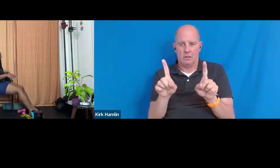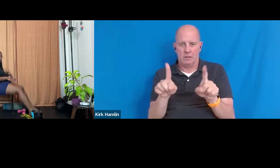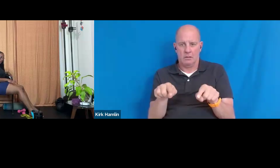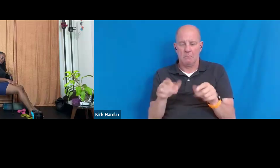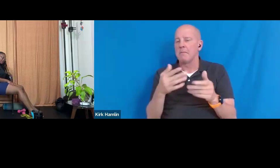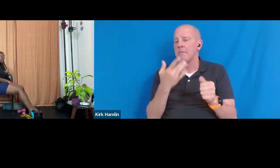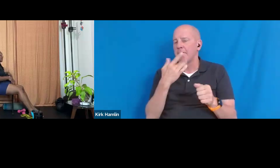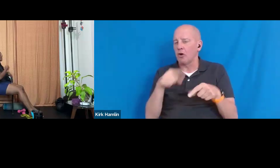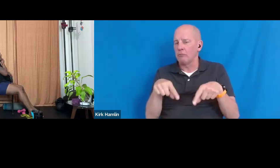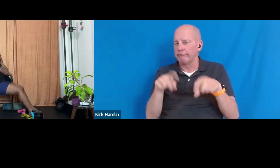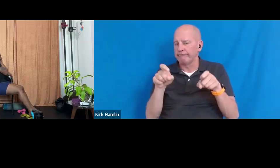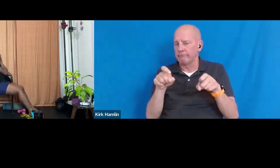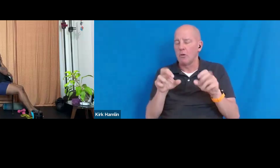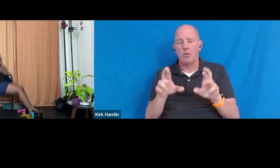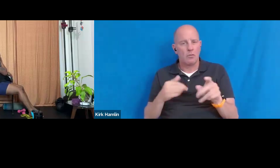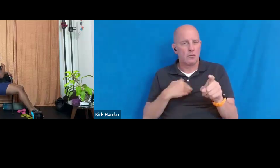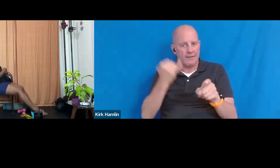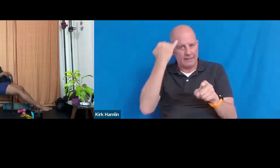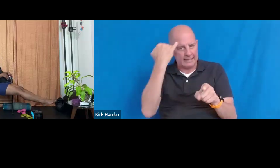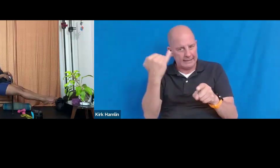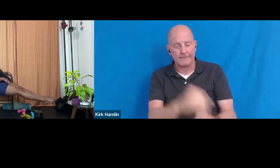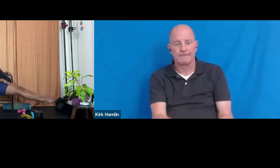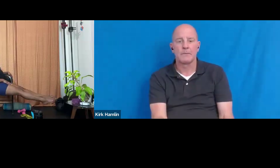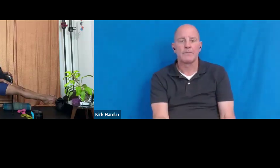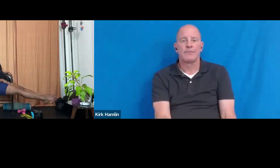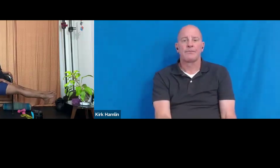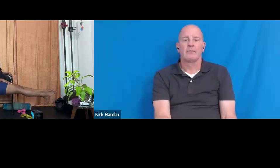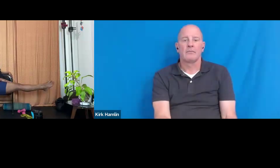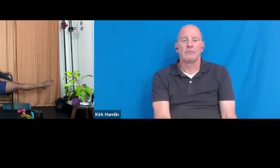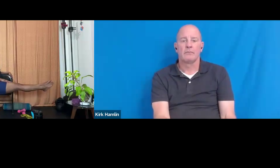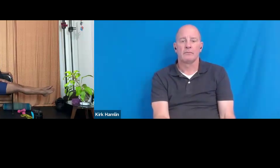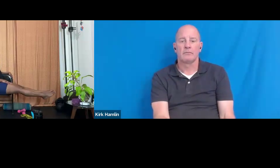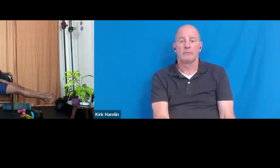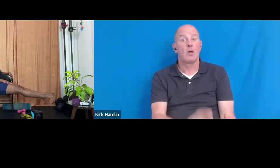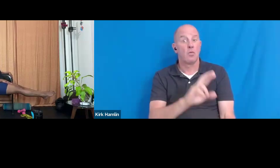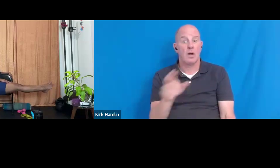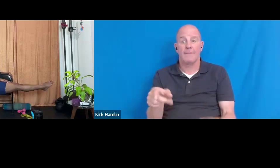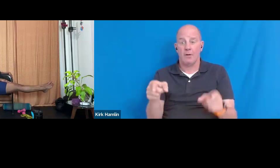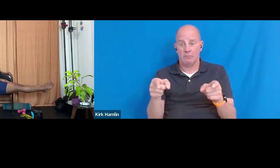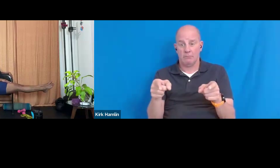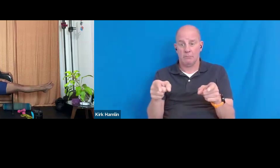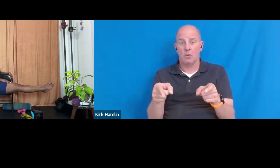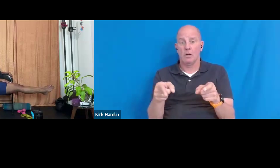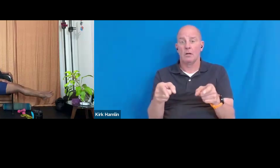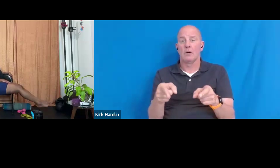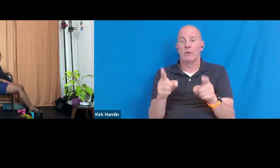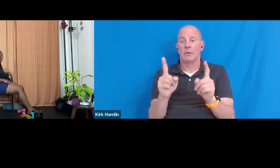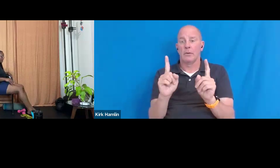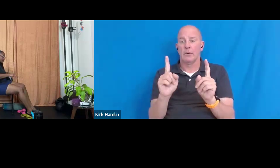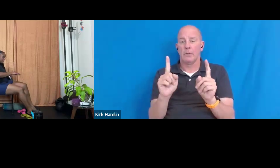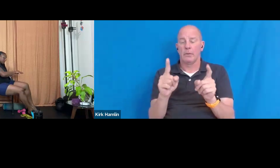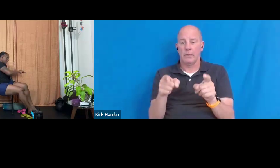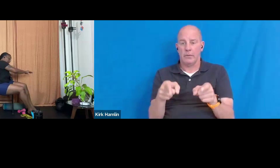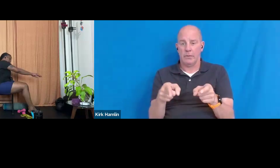already, so hopefully you have an idea. If you are ready for the straight leg, then you'll lift your straight legs a little bit off the